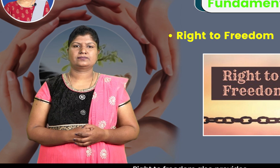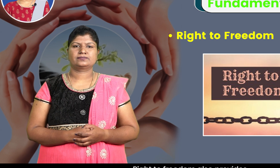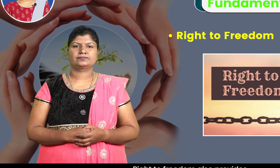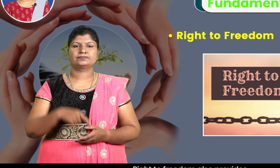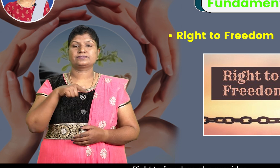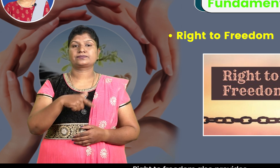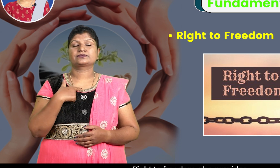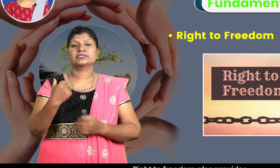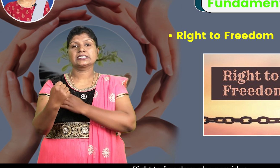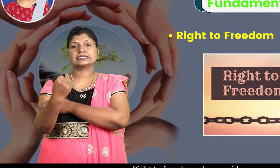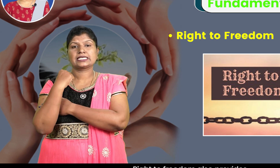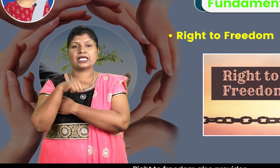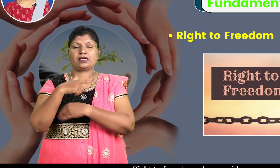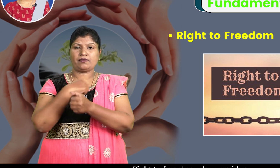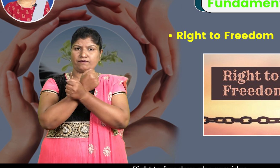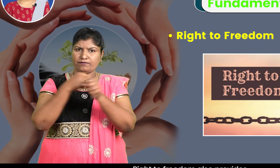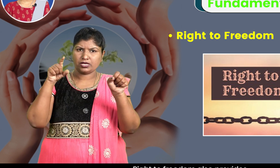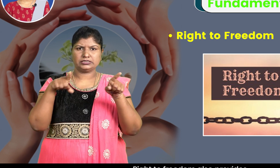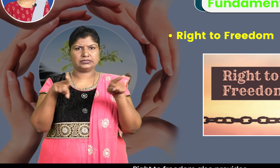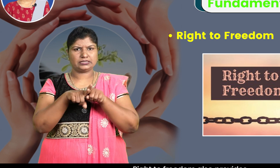Right to freedom also provides